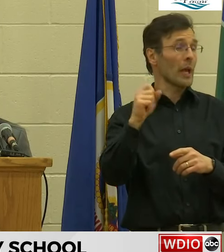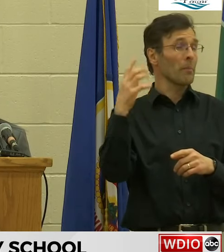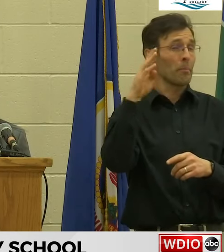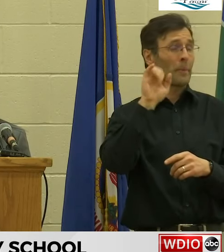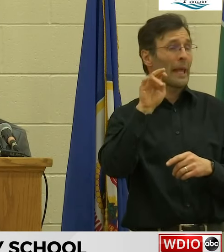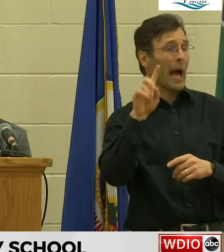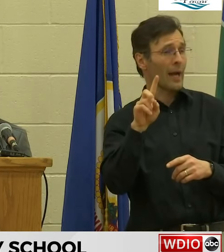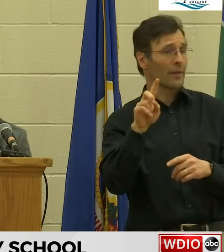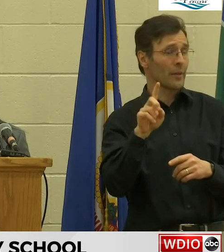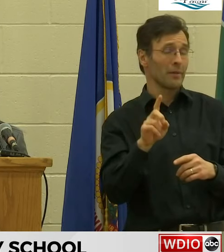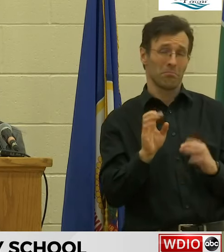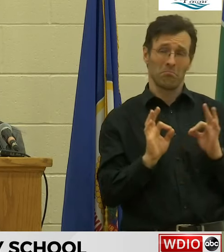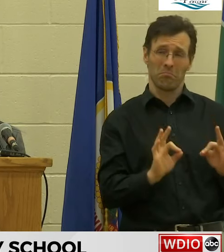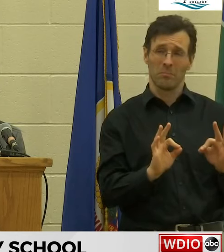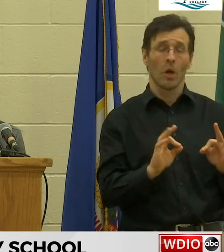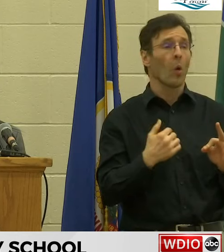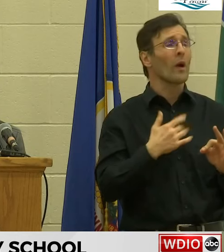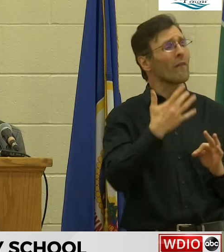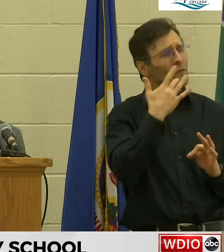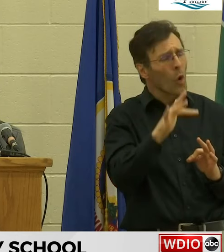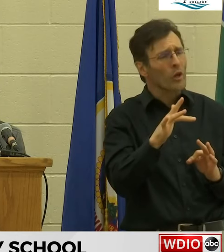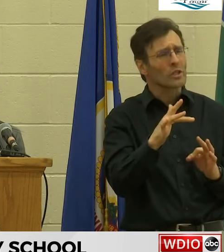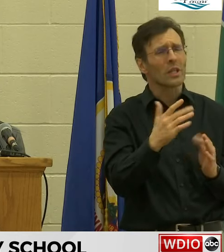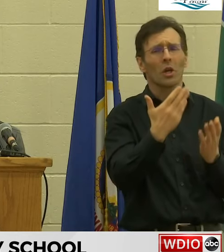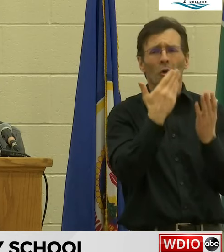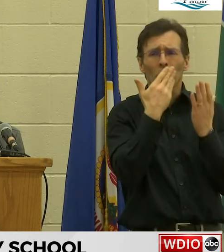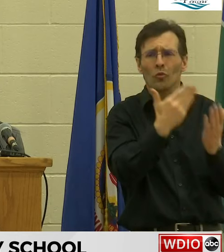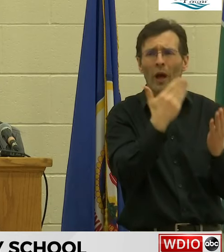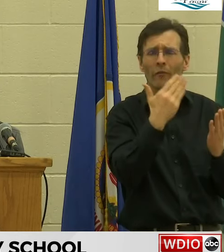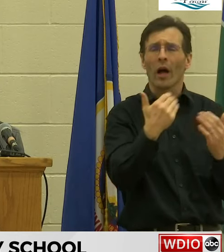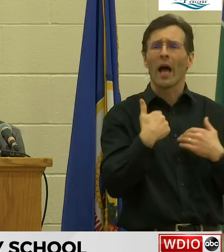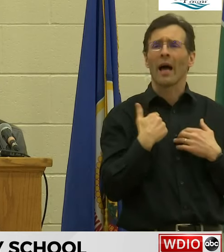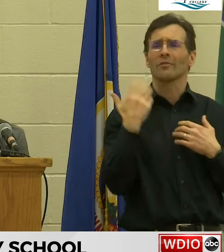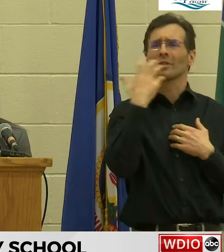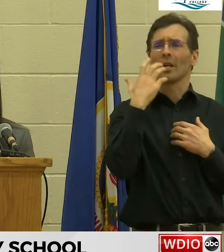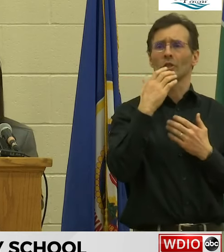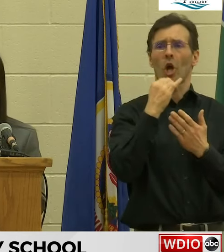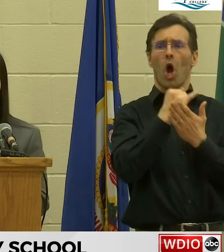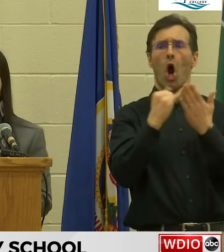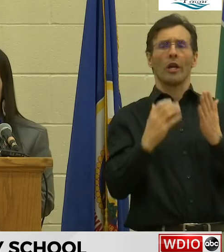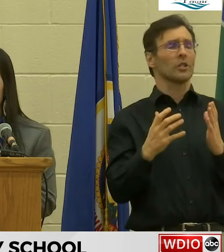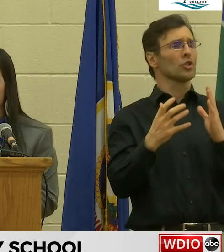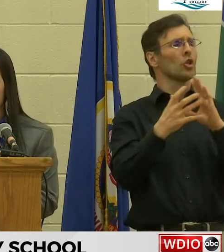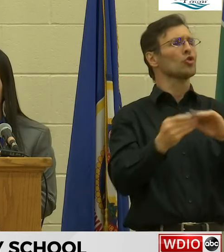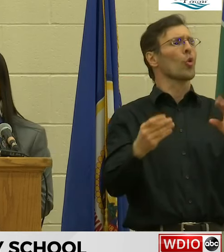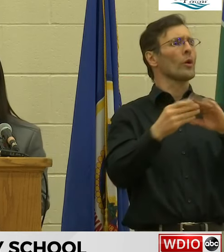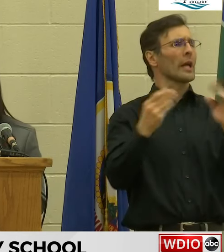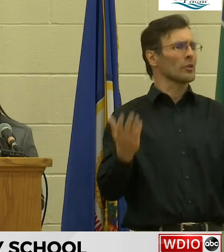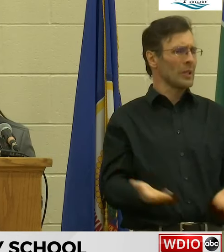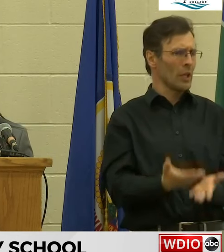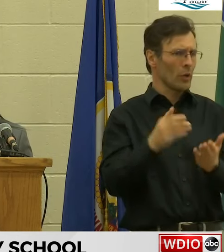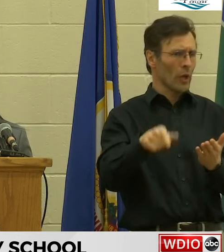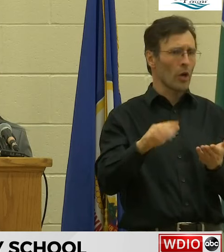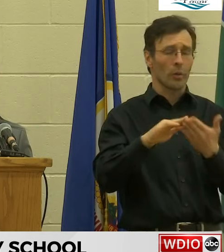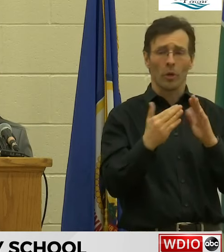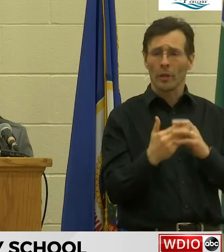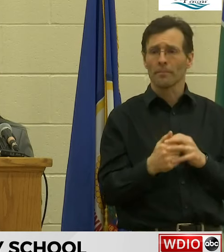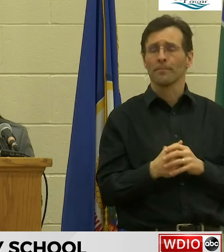perfection. We are really fortunate and grateful to have such artists and storytellers here in our community.